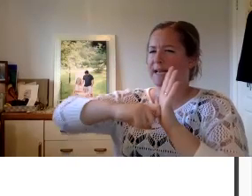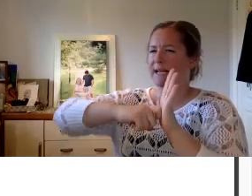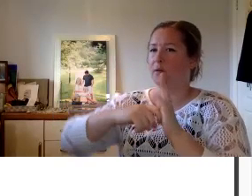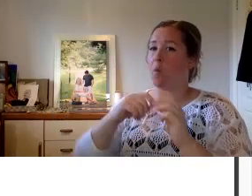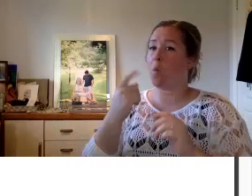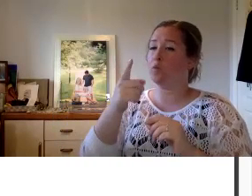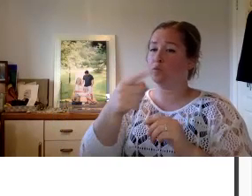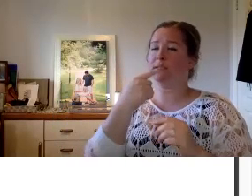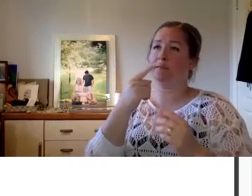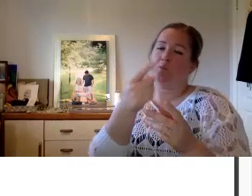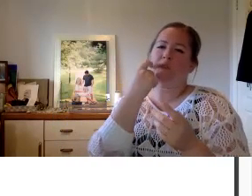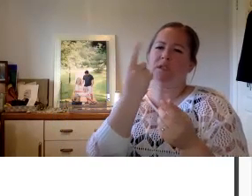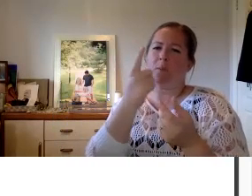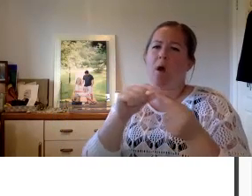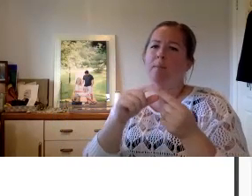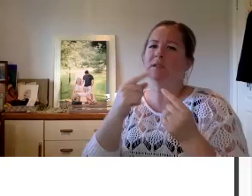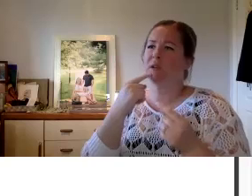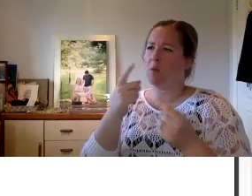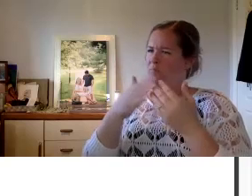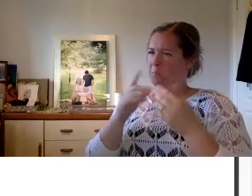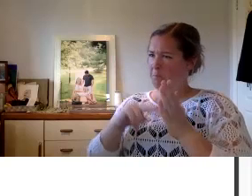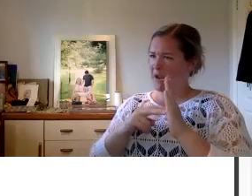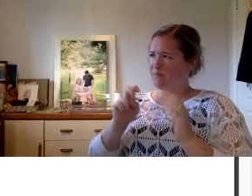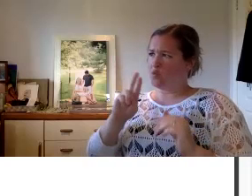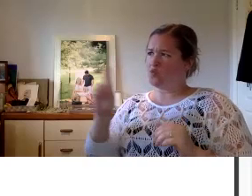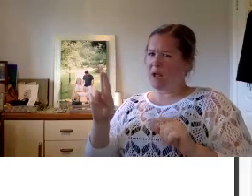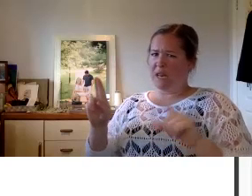me. So be clear.